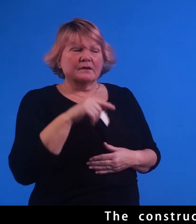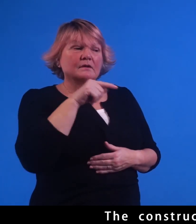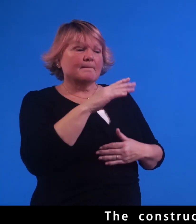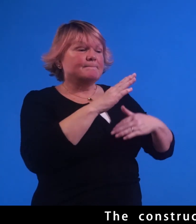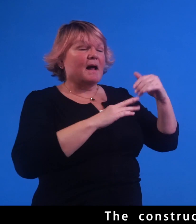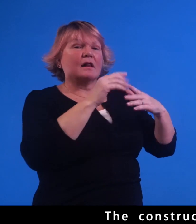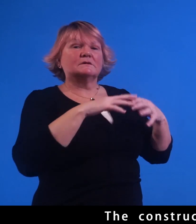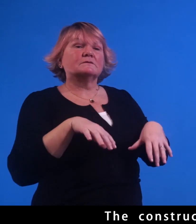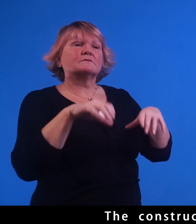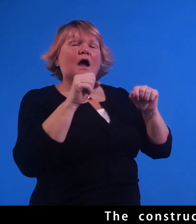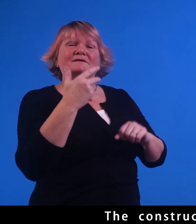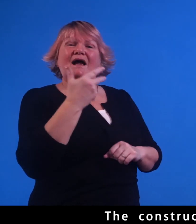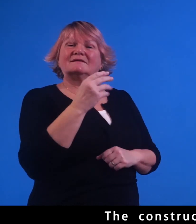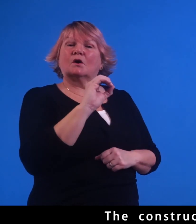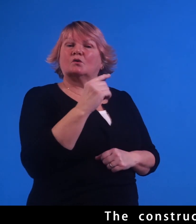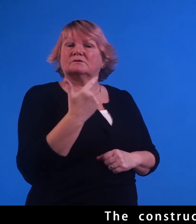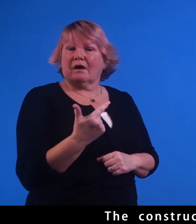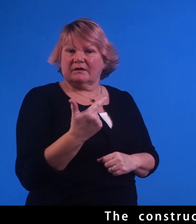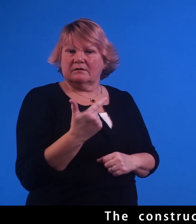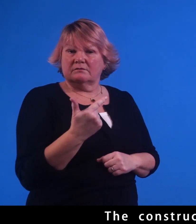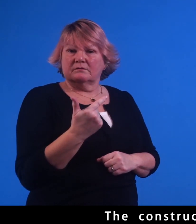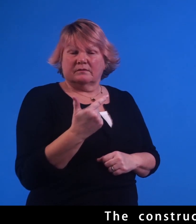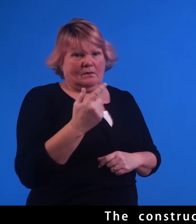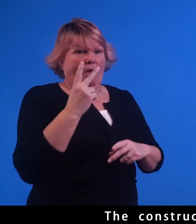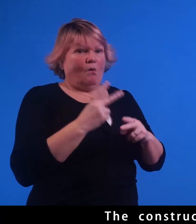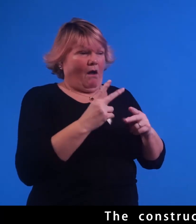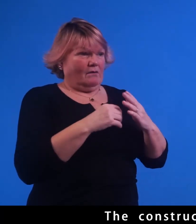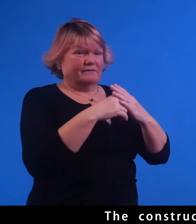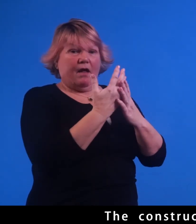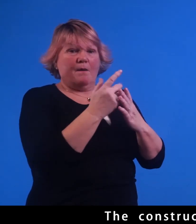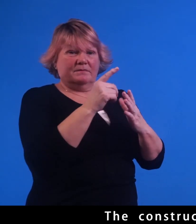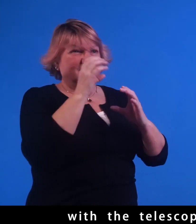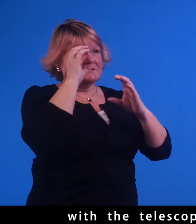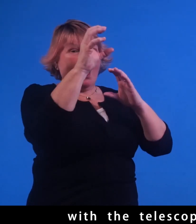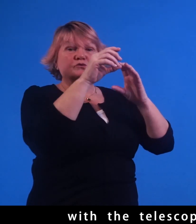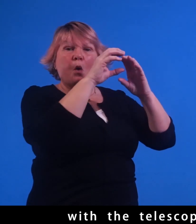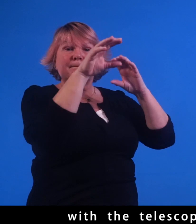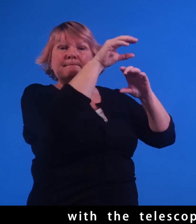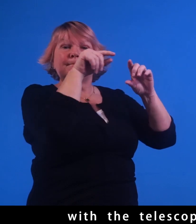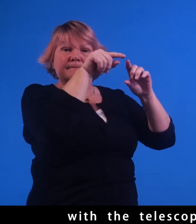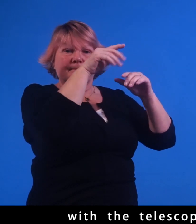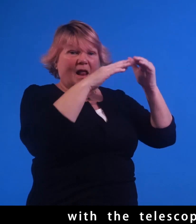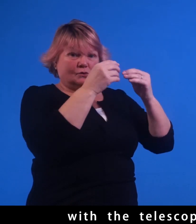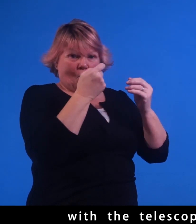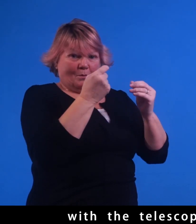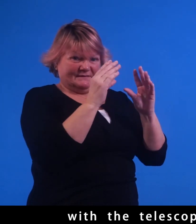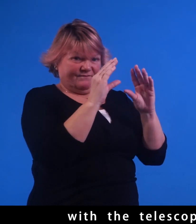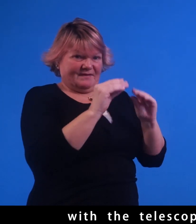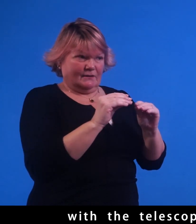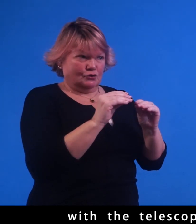The construction began in 1807 and quickly developed, with the telescope section of the building almost complete when